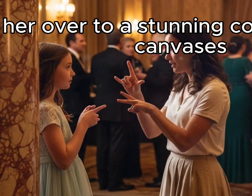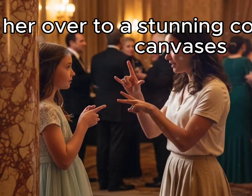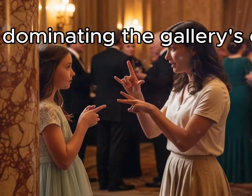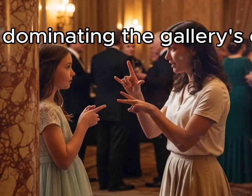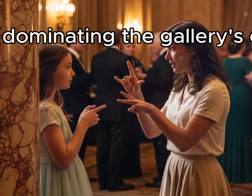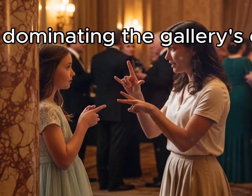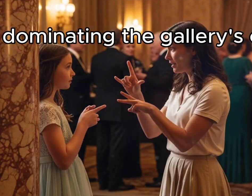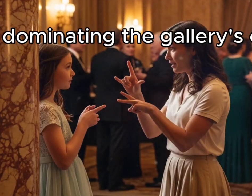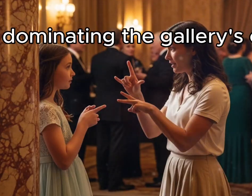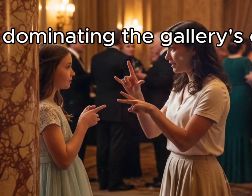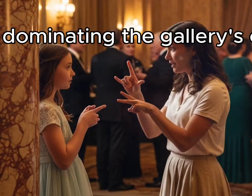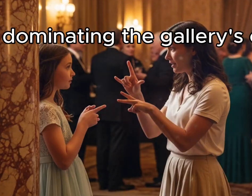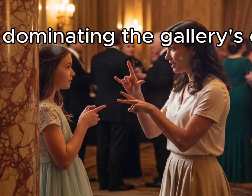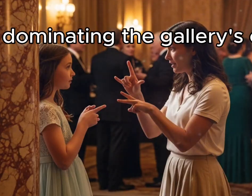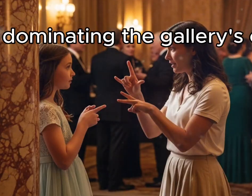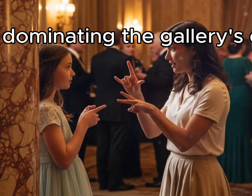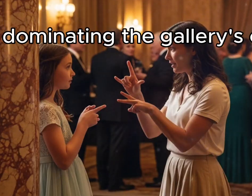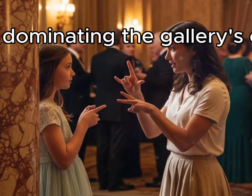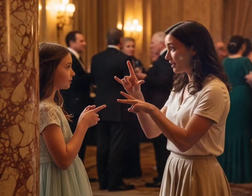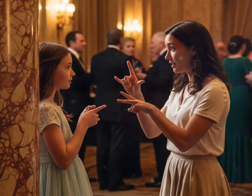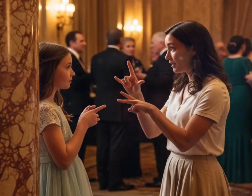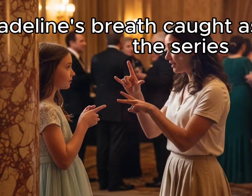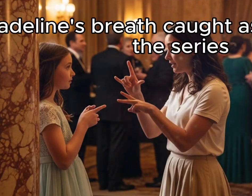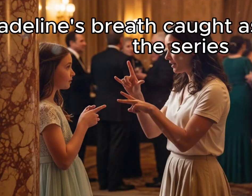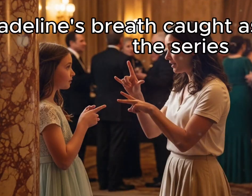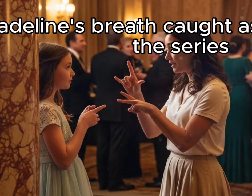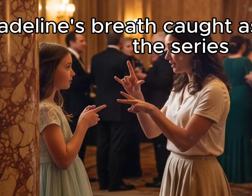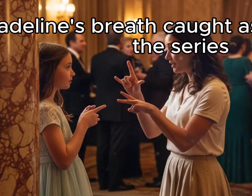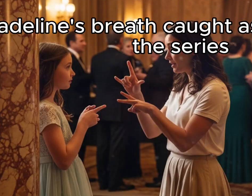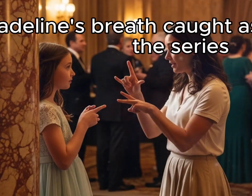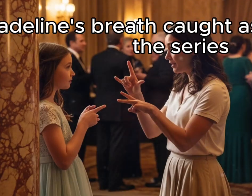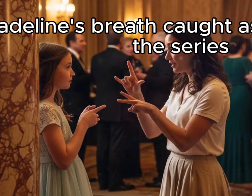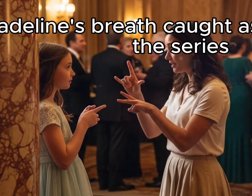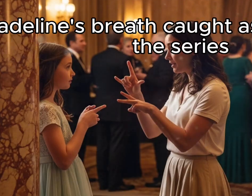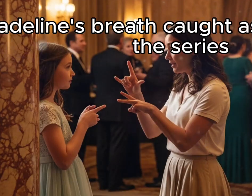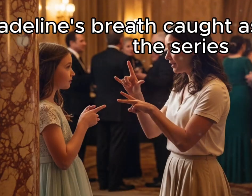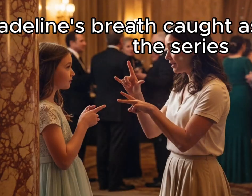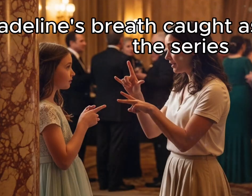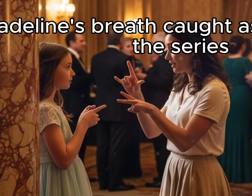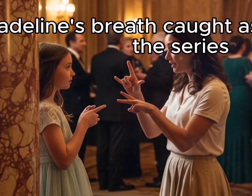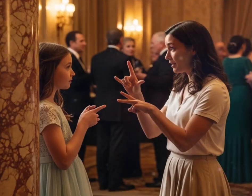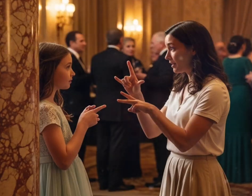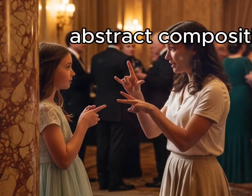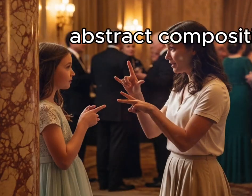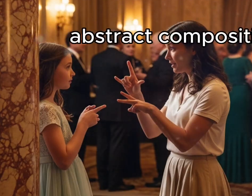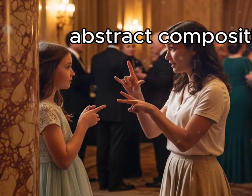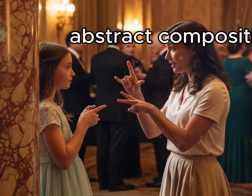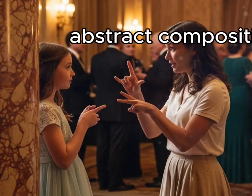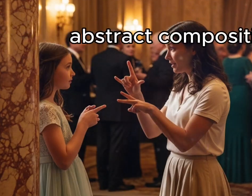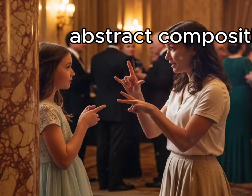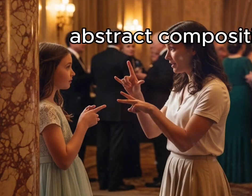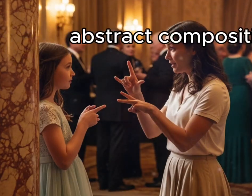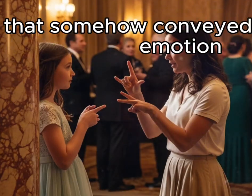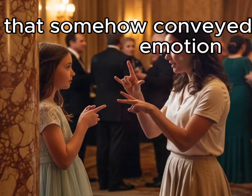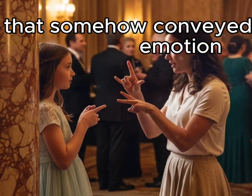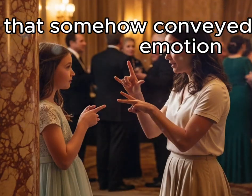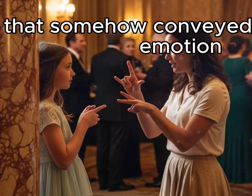canvases dominating the gallery's center wall. Madeline's breath caught as she took in the series, abstract compositions that somehow